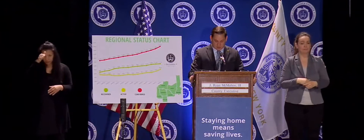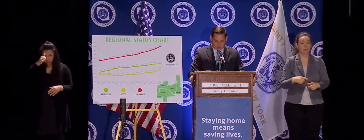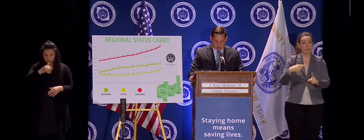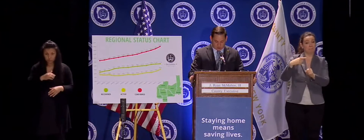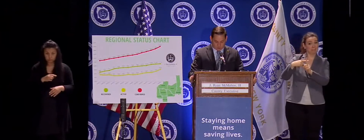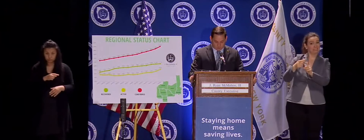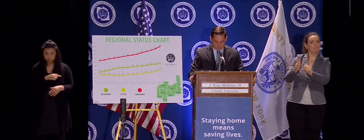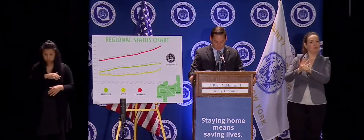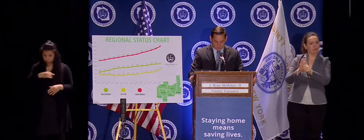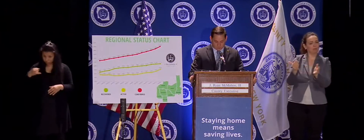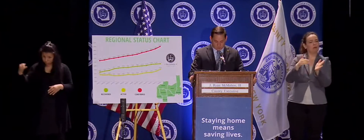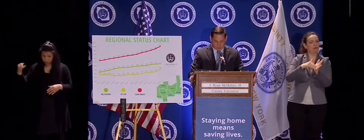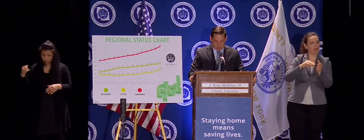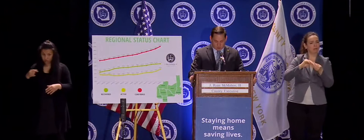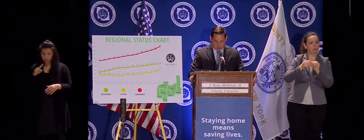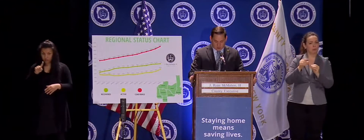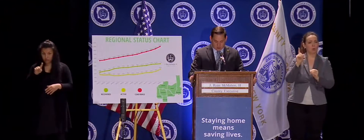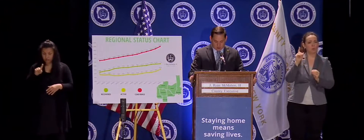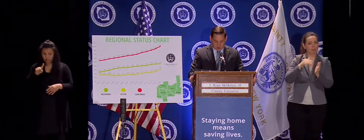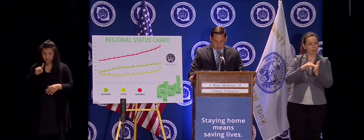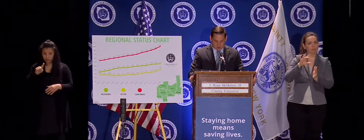cases, our yellow curve.